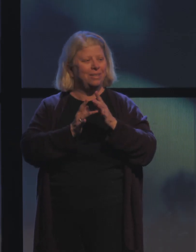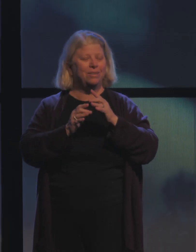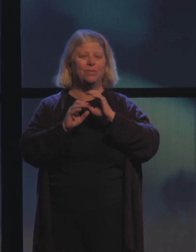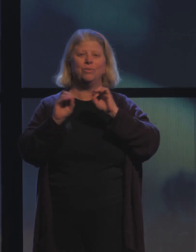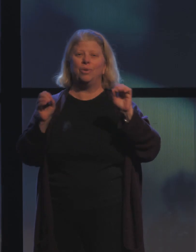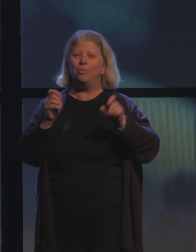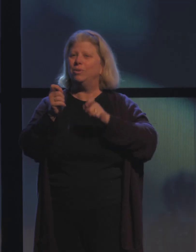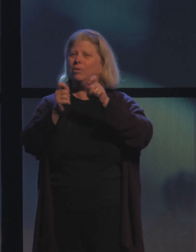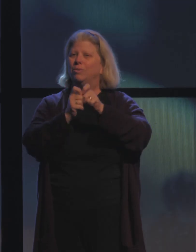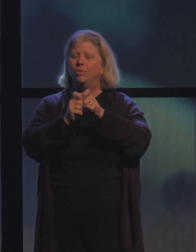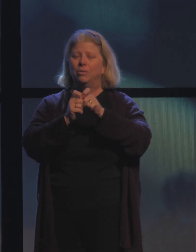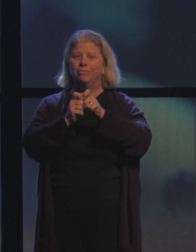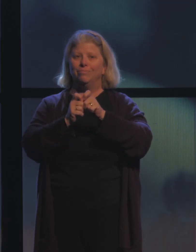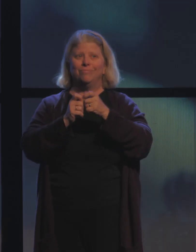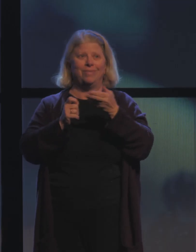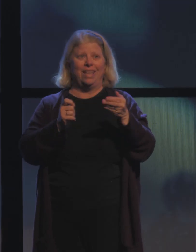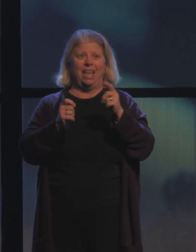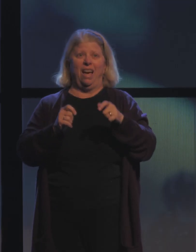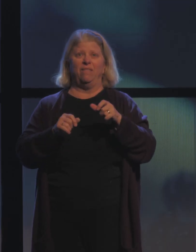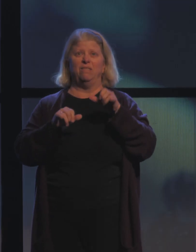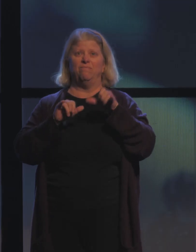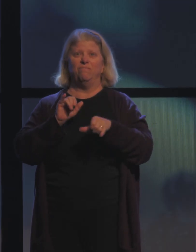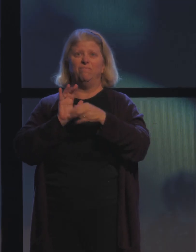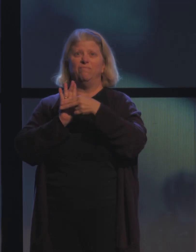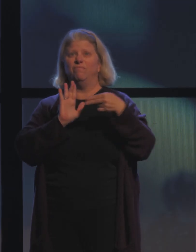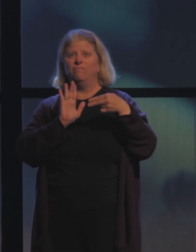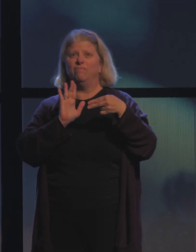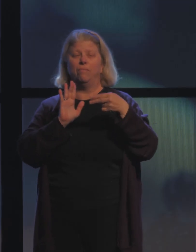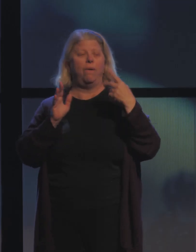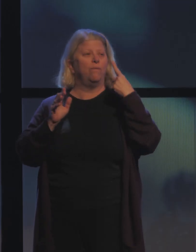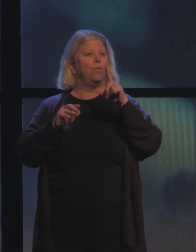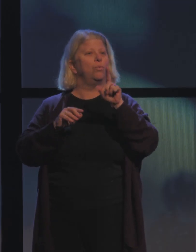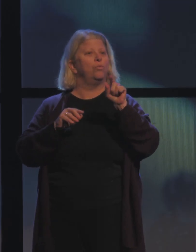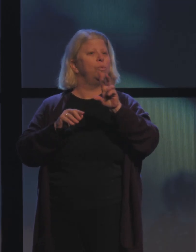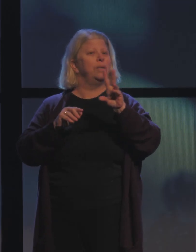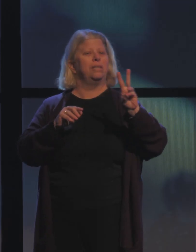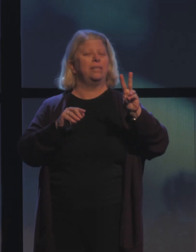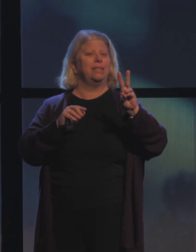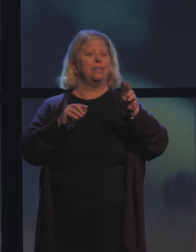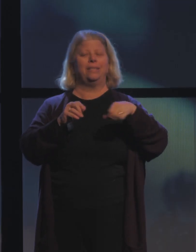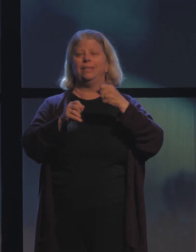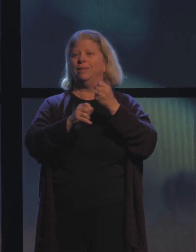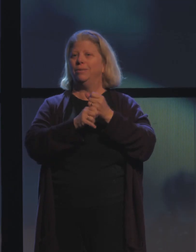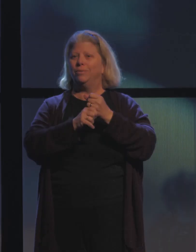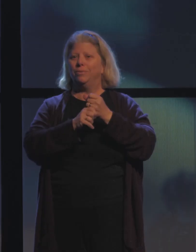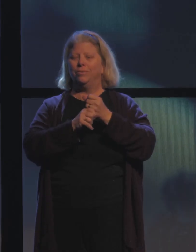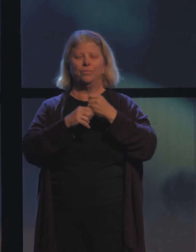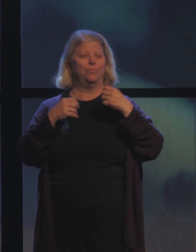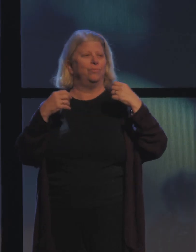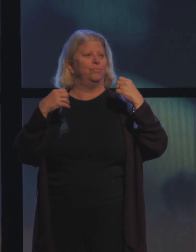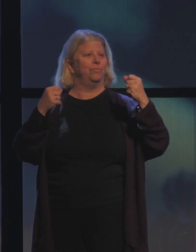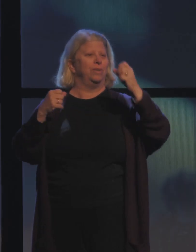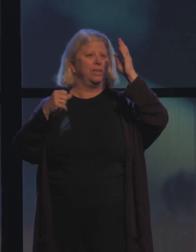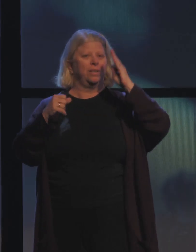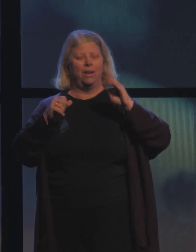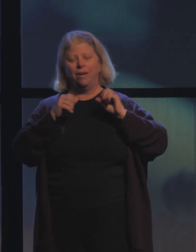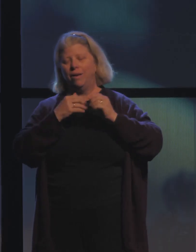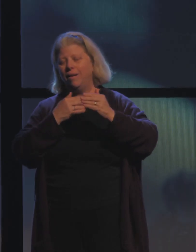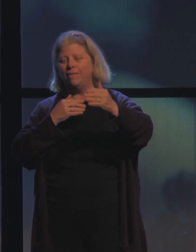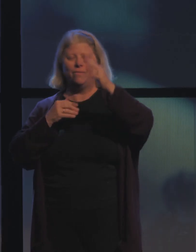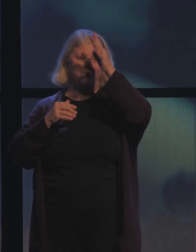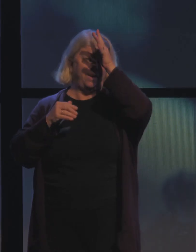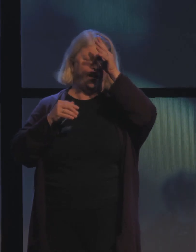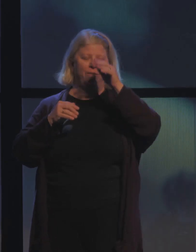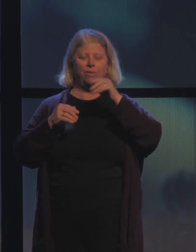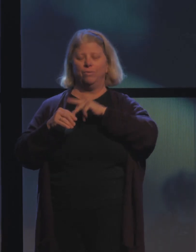is no certain box that you need to be in for 2026 to be the year where the mighty God, the everlasting Father, the